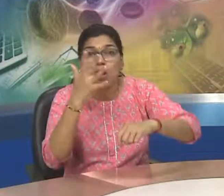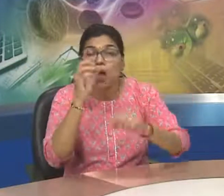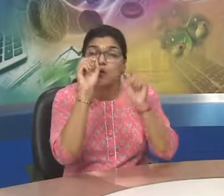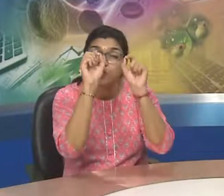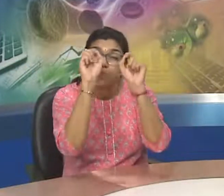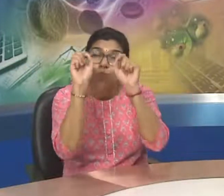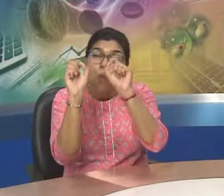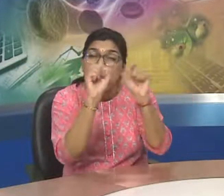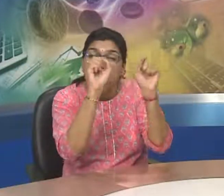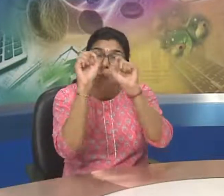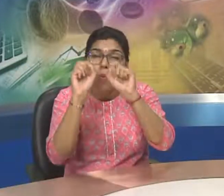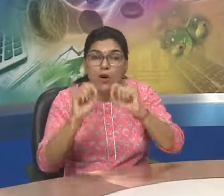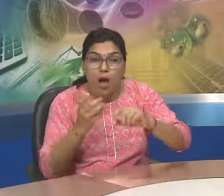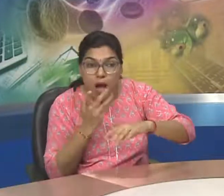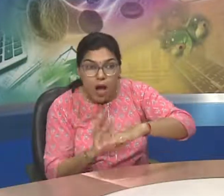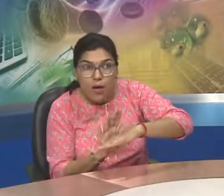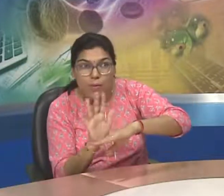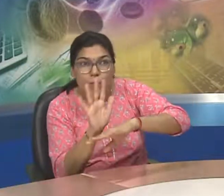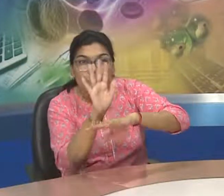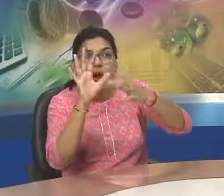and as water vapor